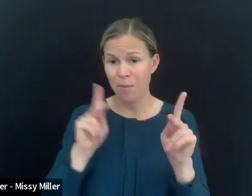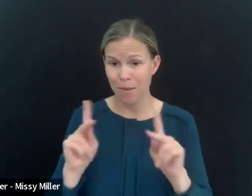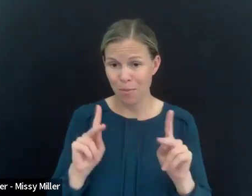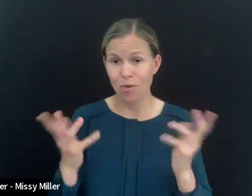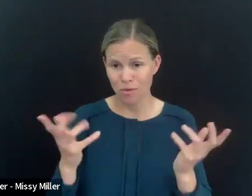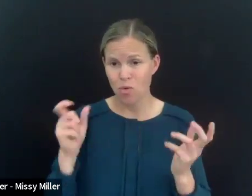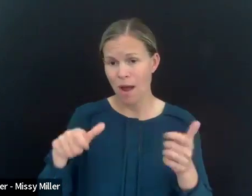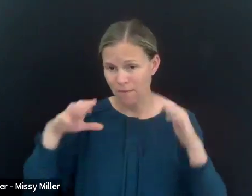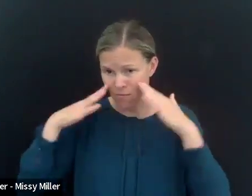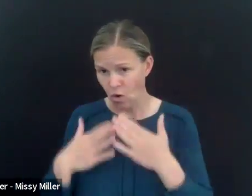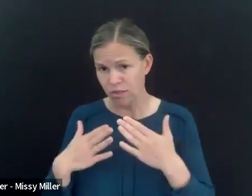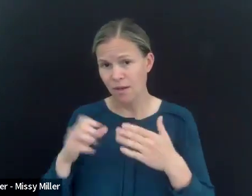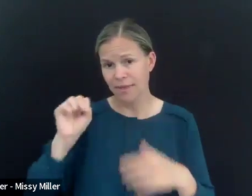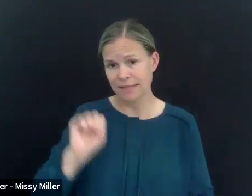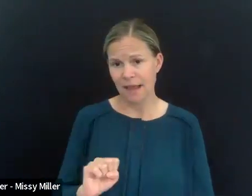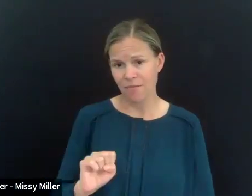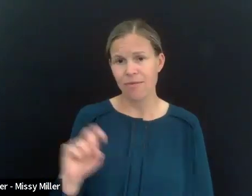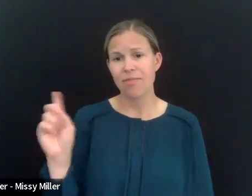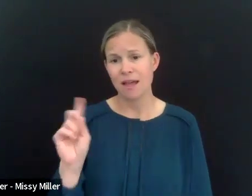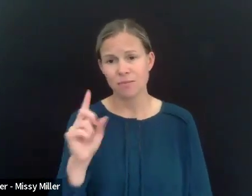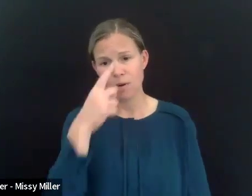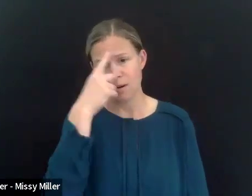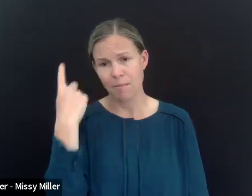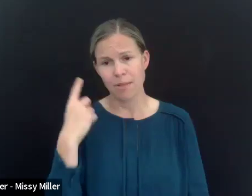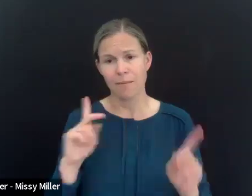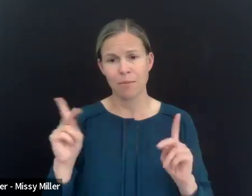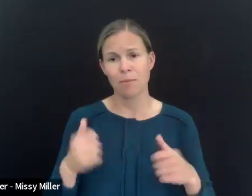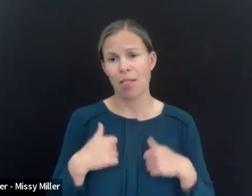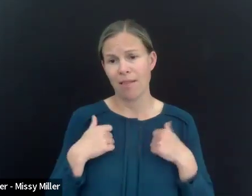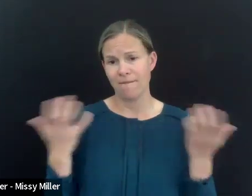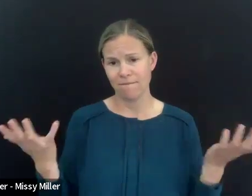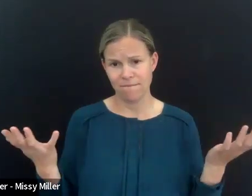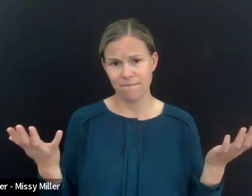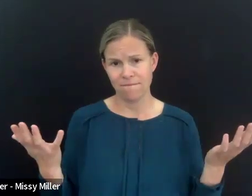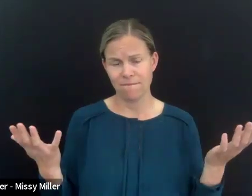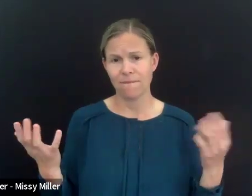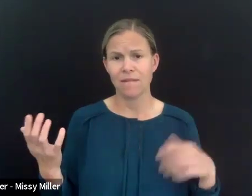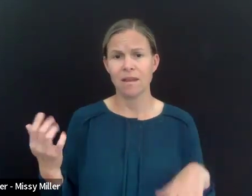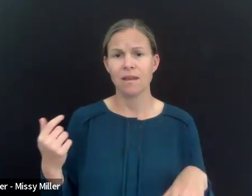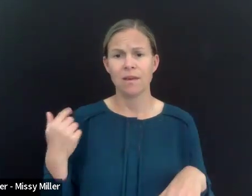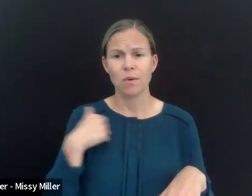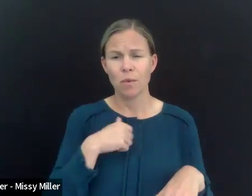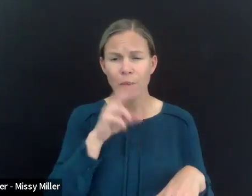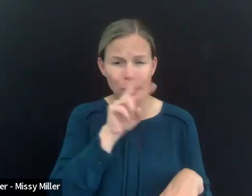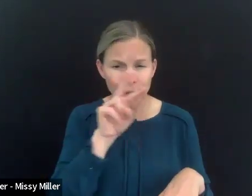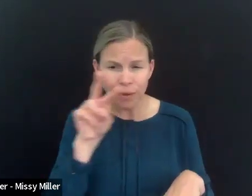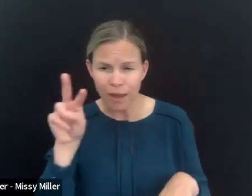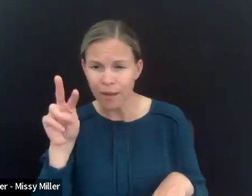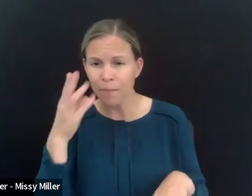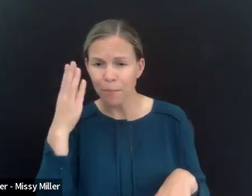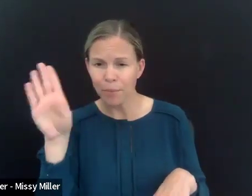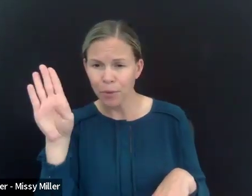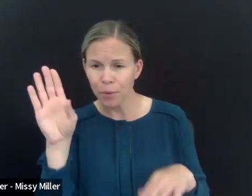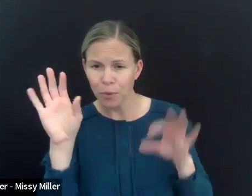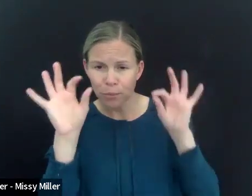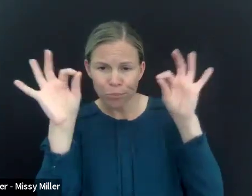plain and simple. It's not rocket science. And I think, we focus a lot on blue dots in these places or urban